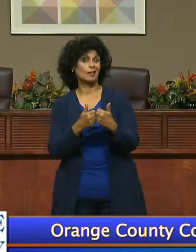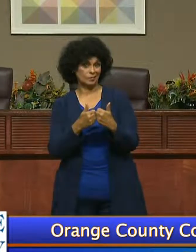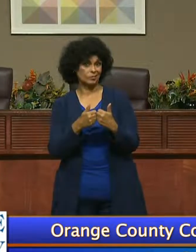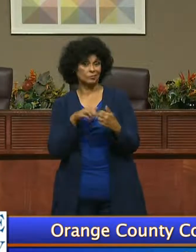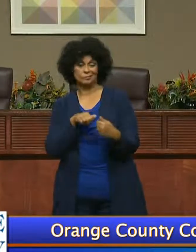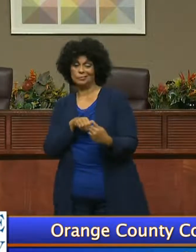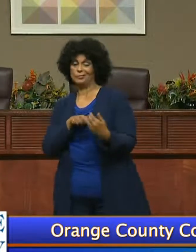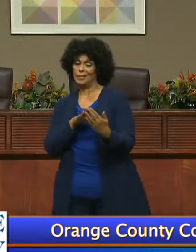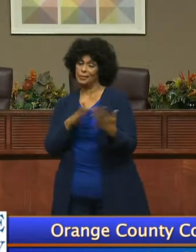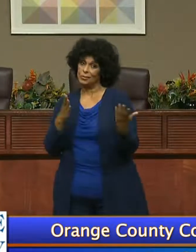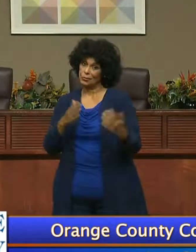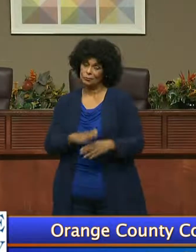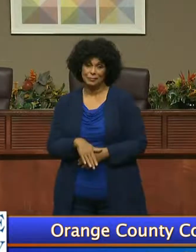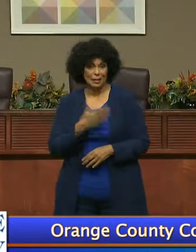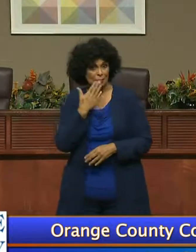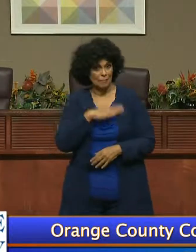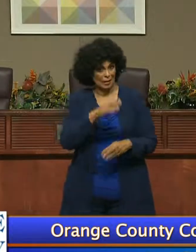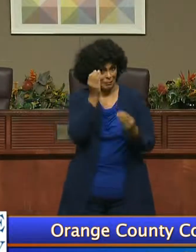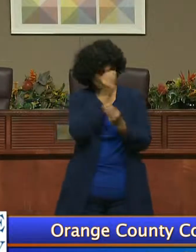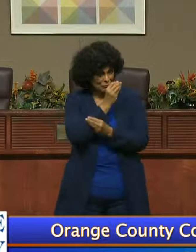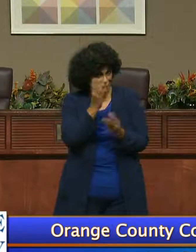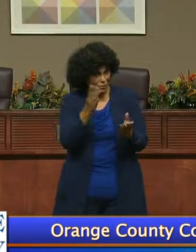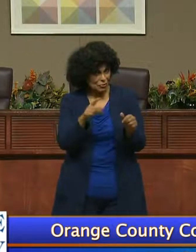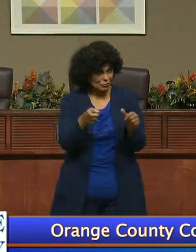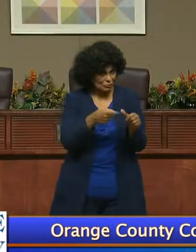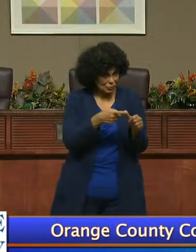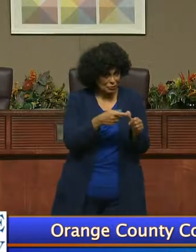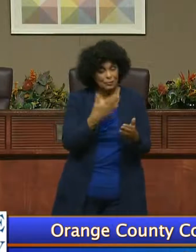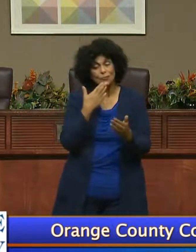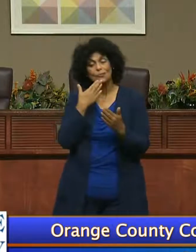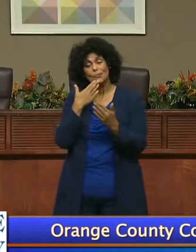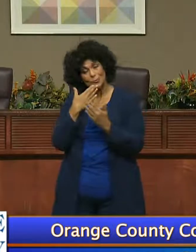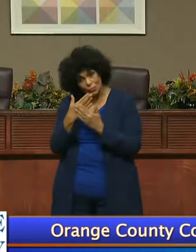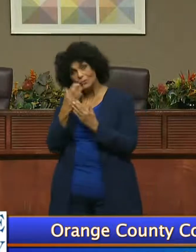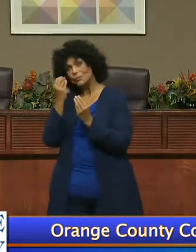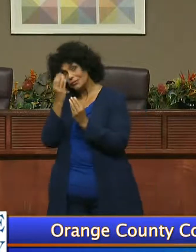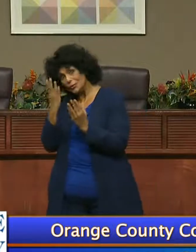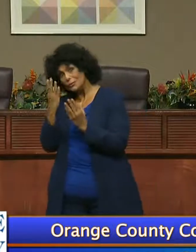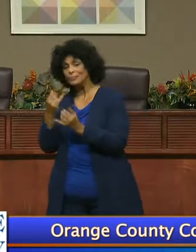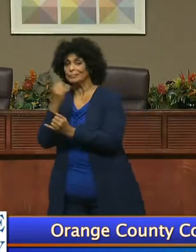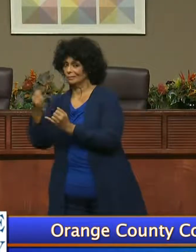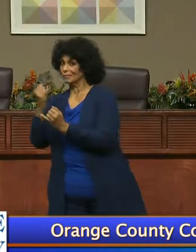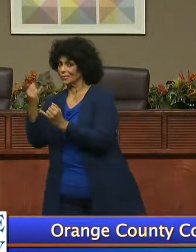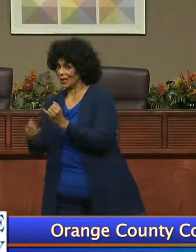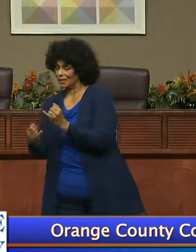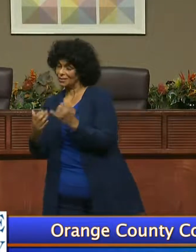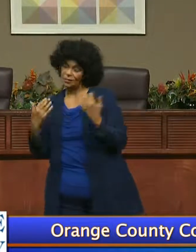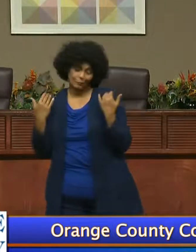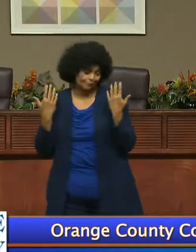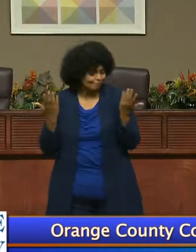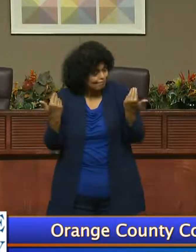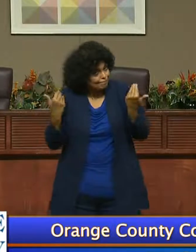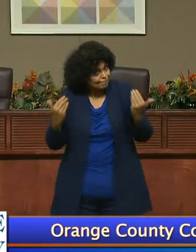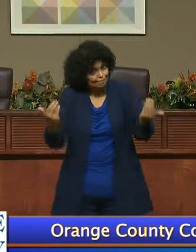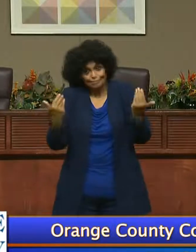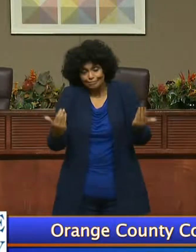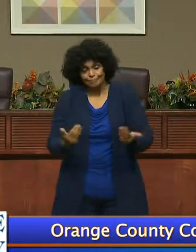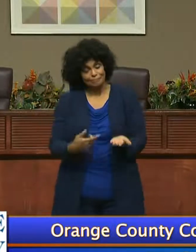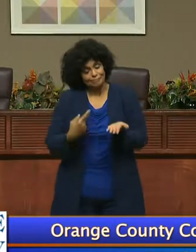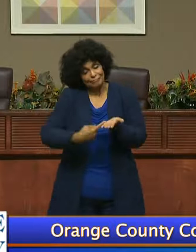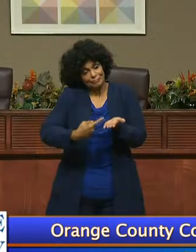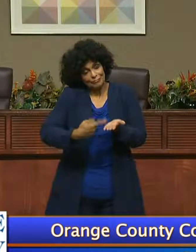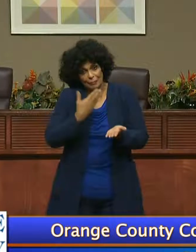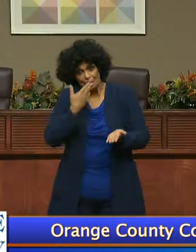bad news first, share good news last. So I might as well get into it and talk about the bad